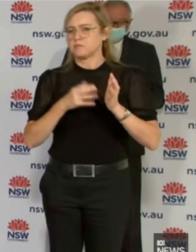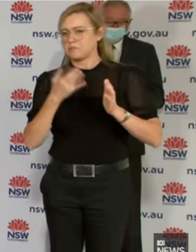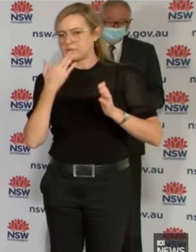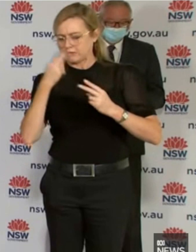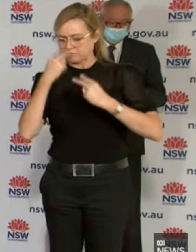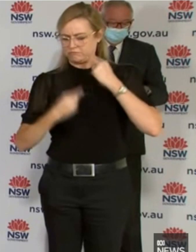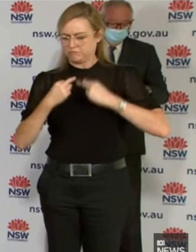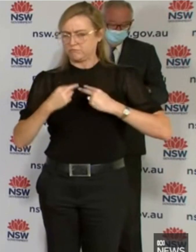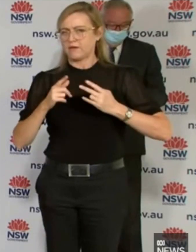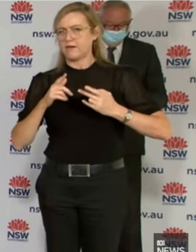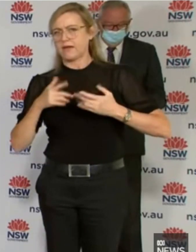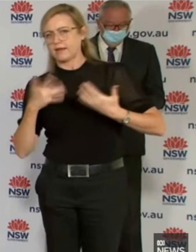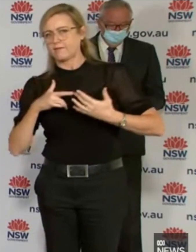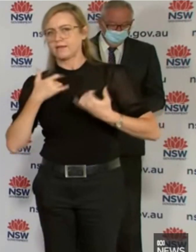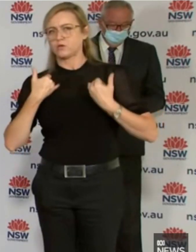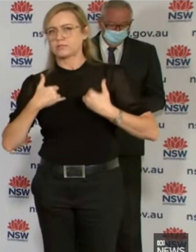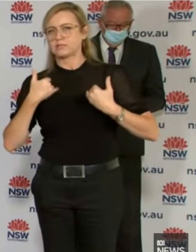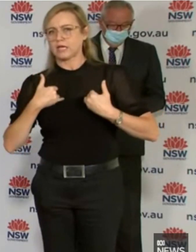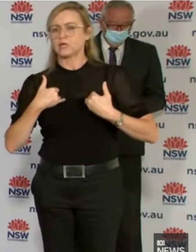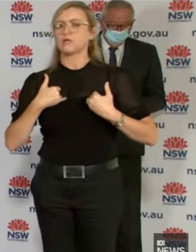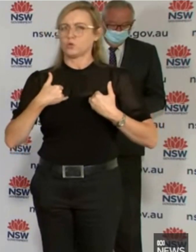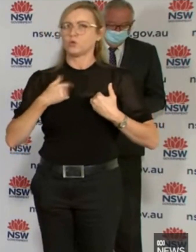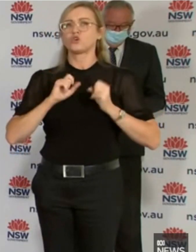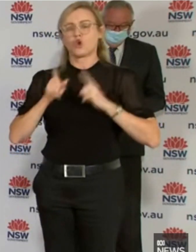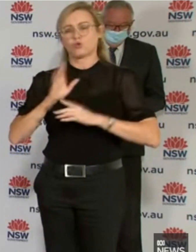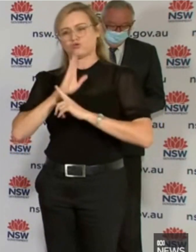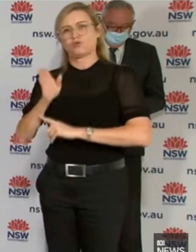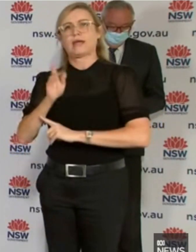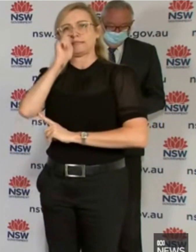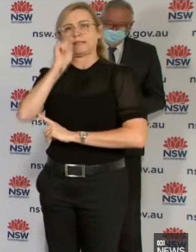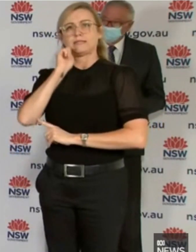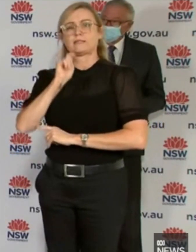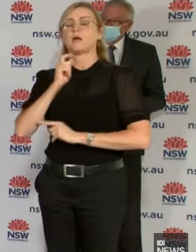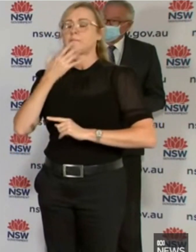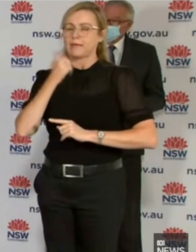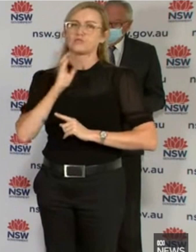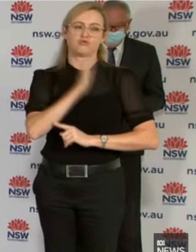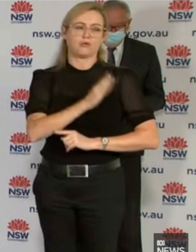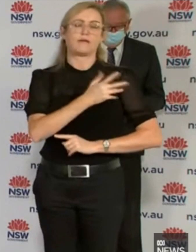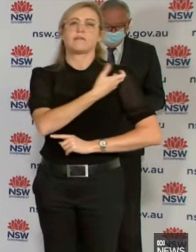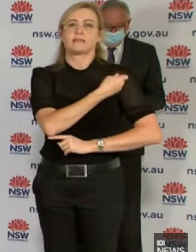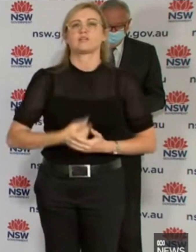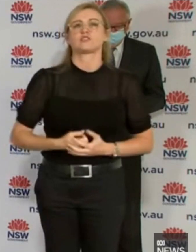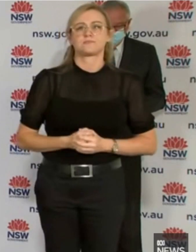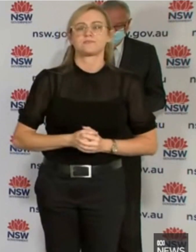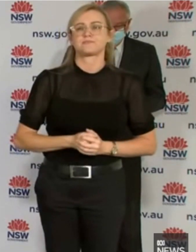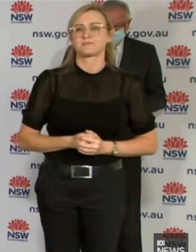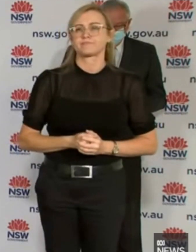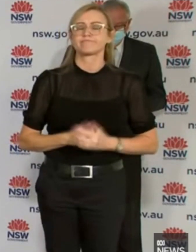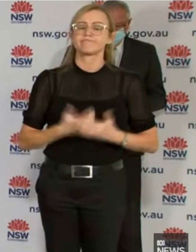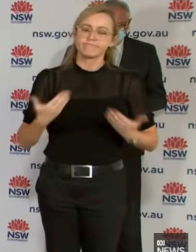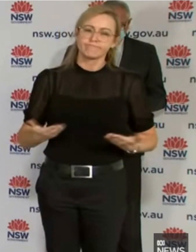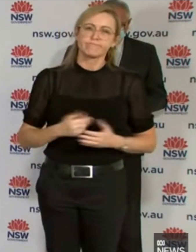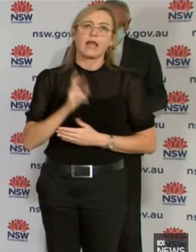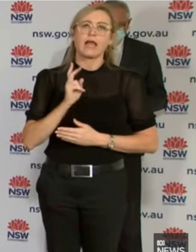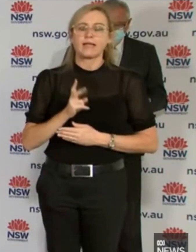for symptoms. Please get tested, please get vaccinated. As the Minister said, tragically today